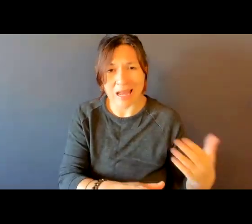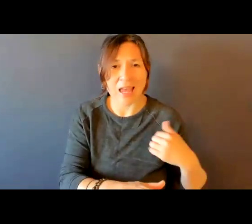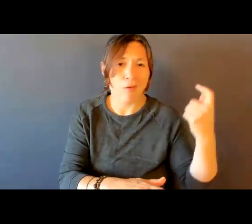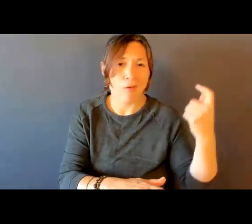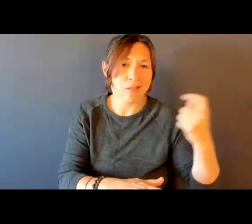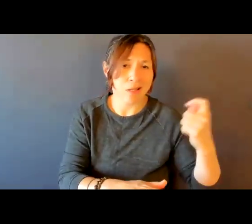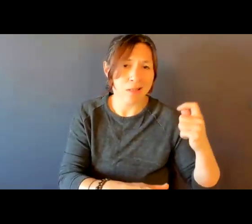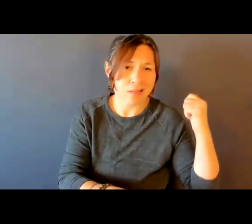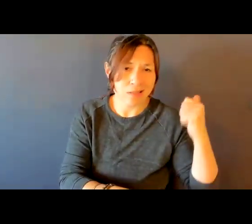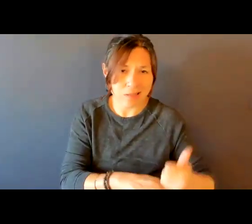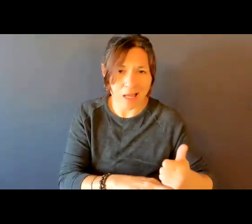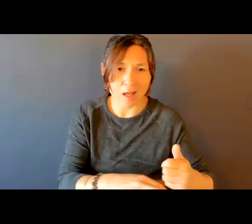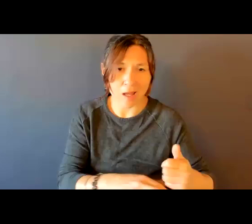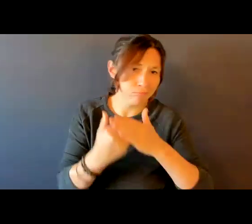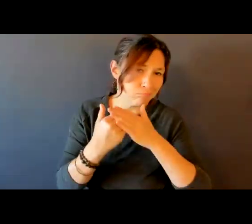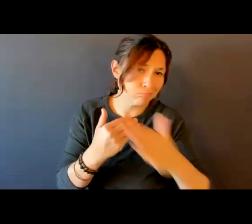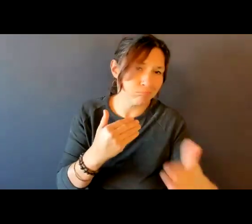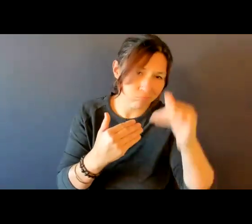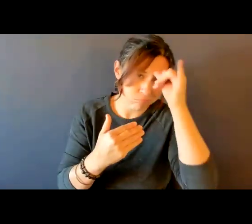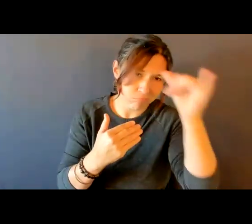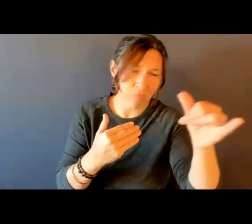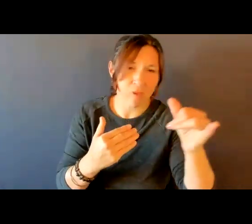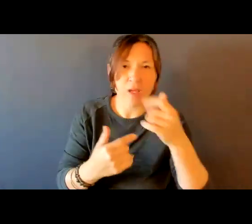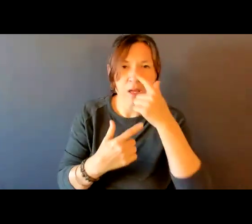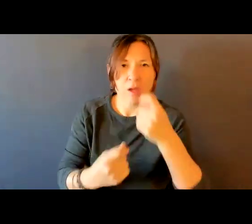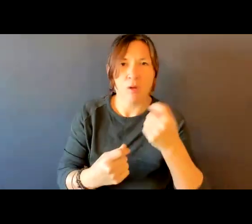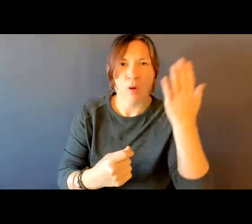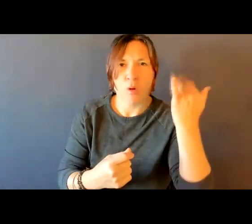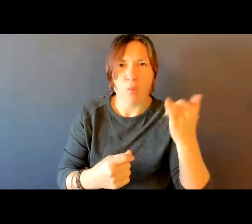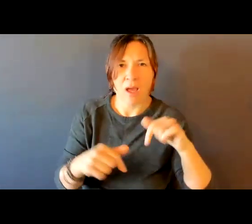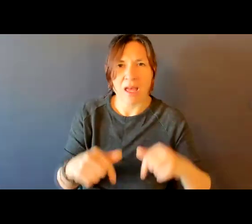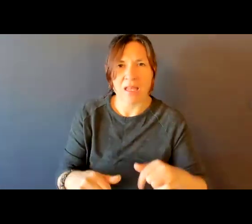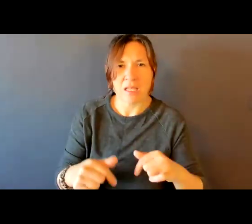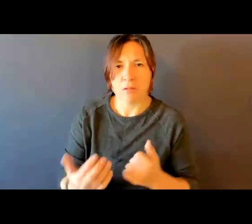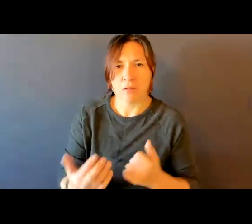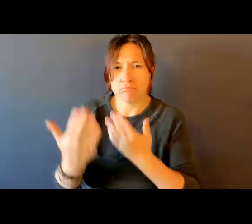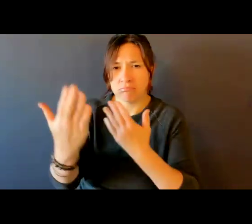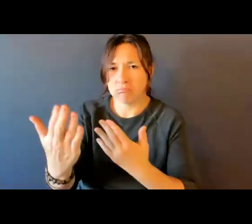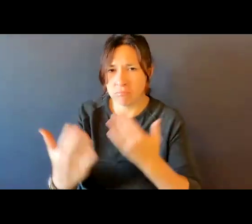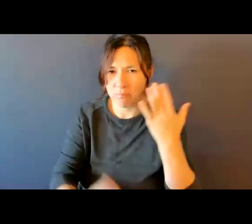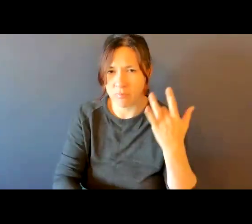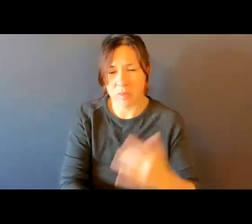perpetuity. So I'm just interested in why this one is coming forward, and I thank,